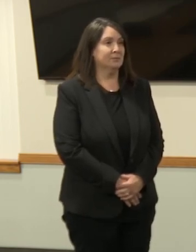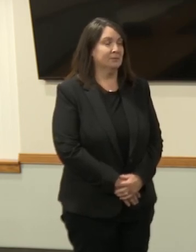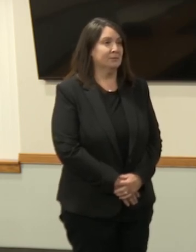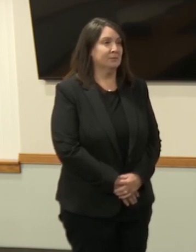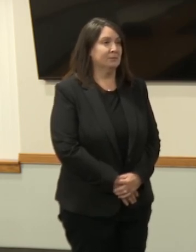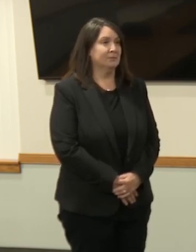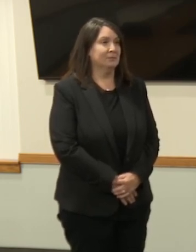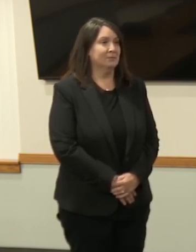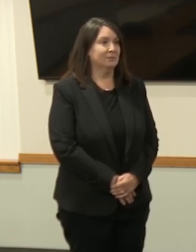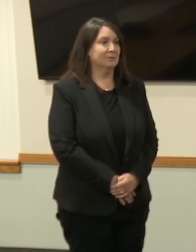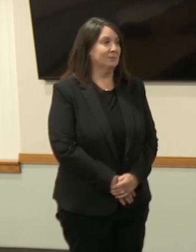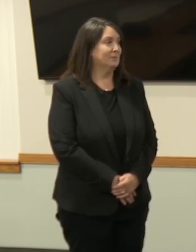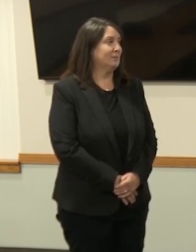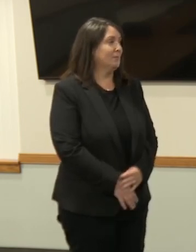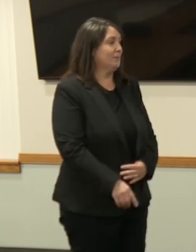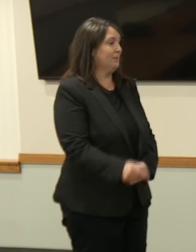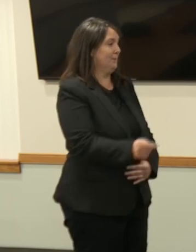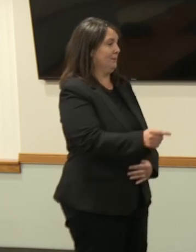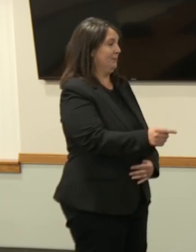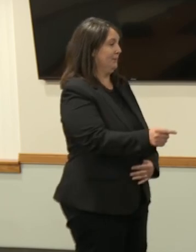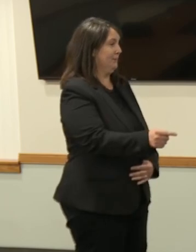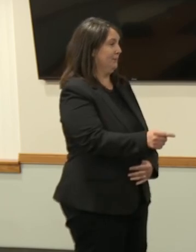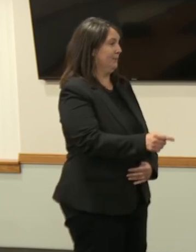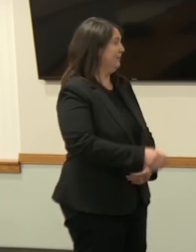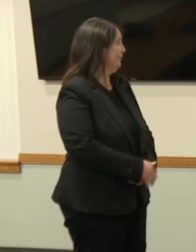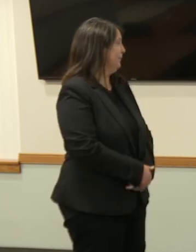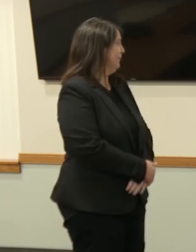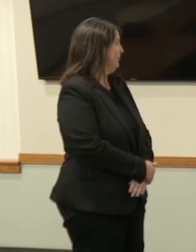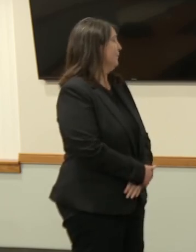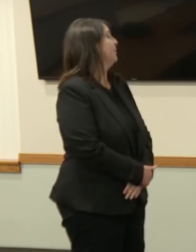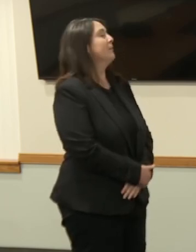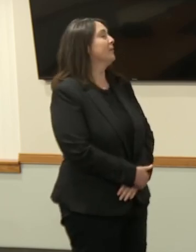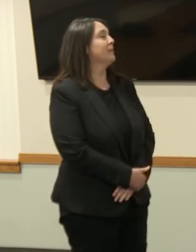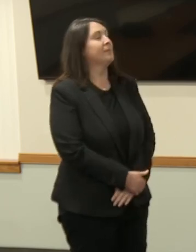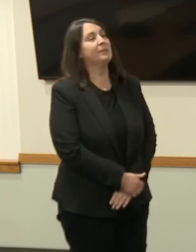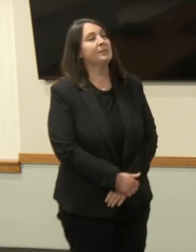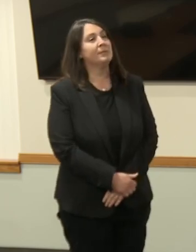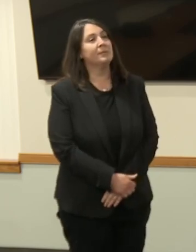Great sign. No, in front. Okay.